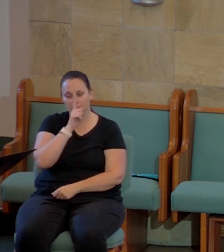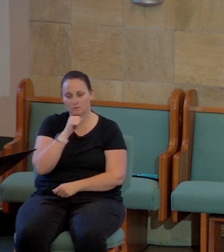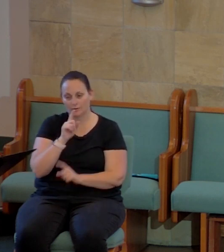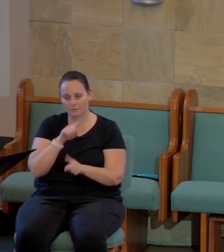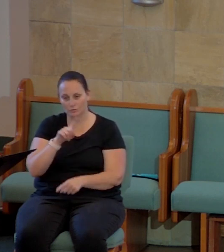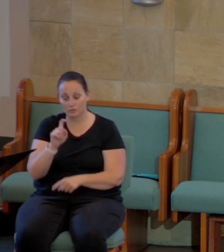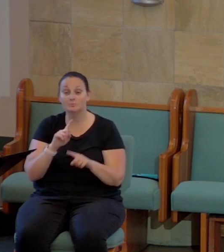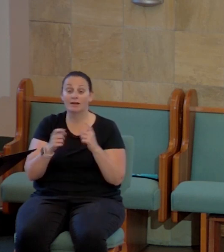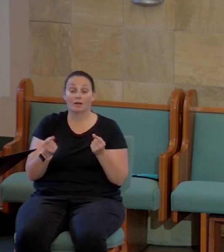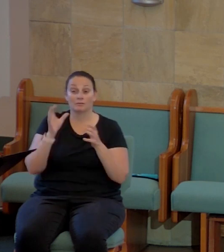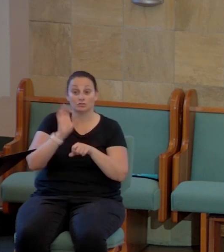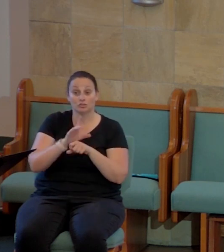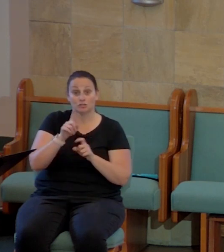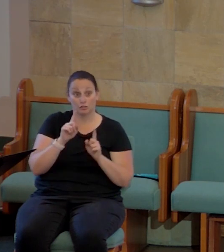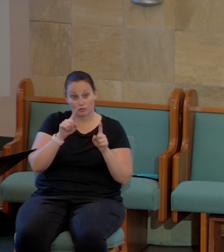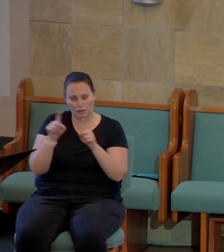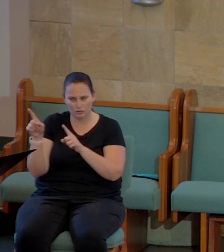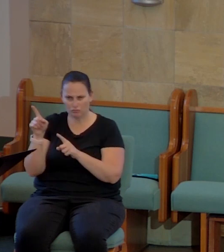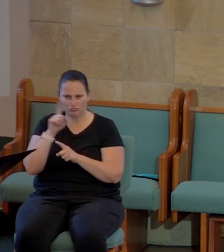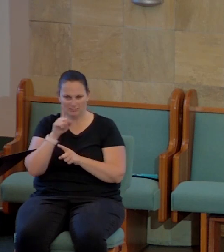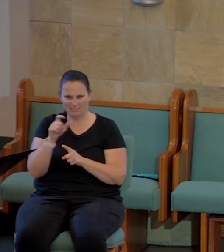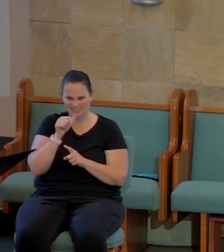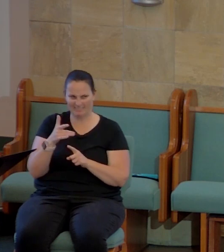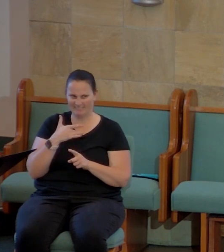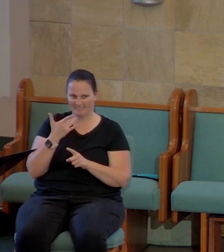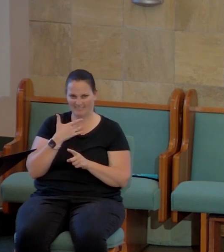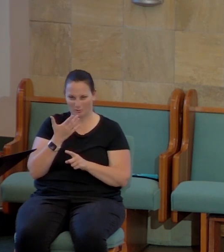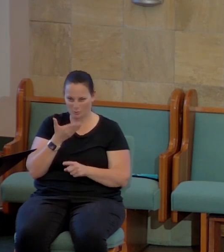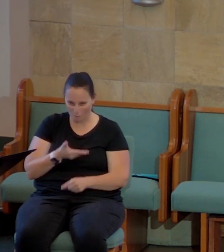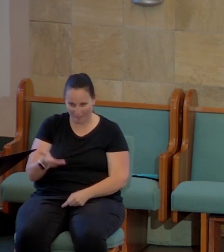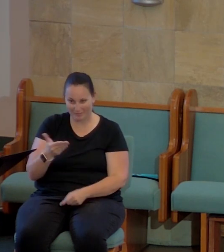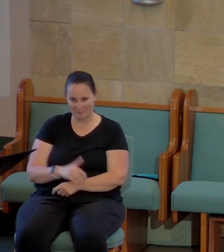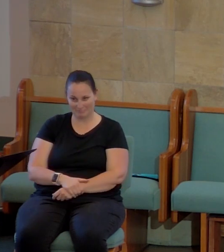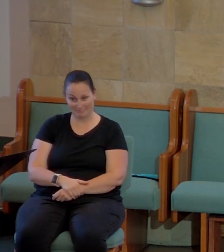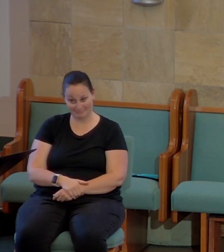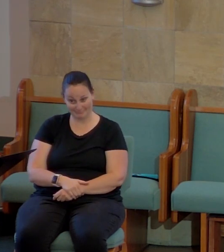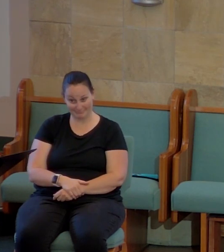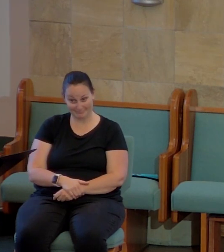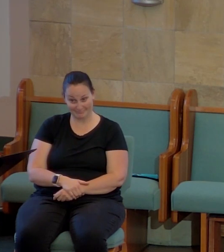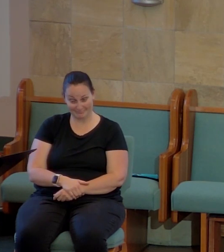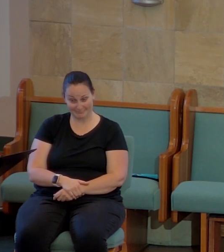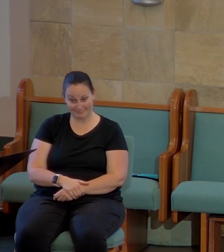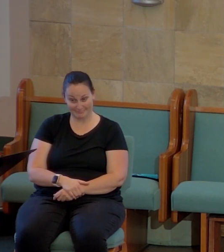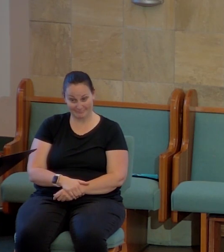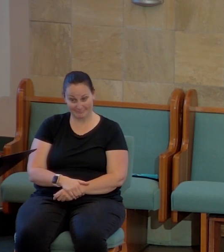question, but how many churches have you gone to that you really didn't feel welcomed?